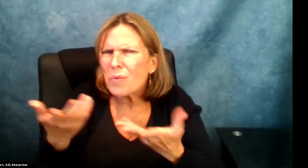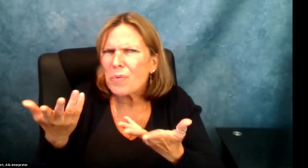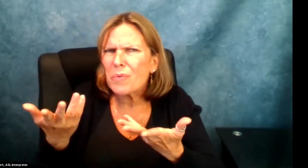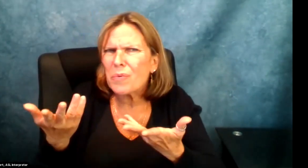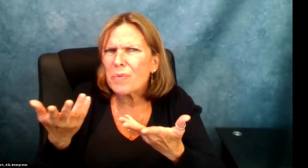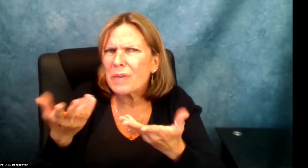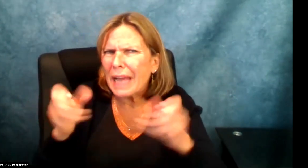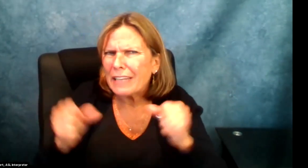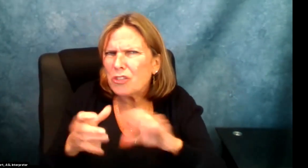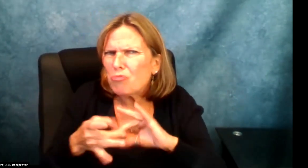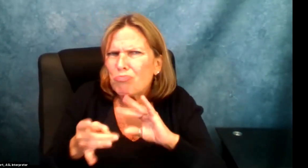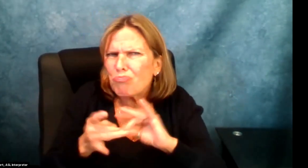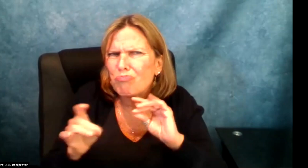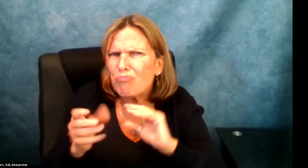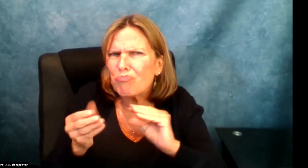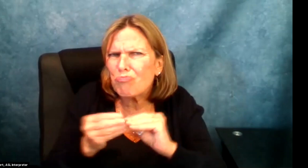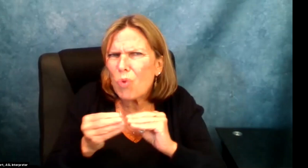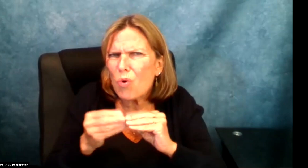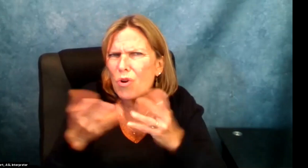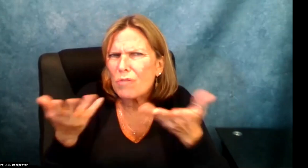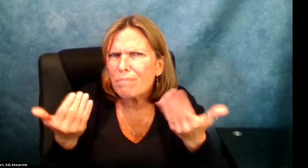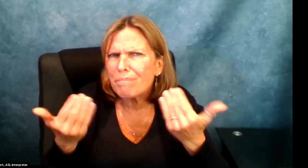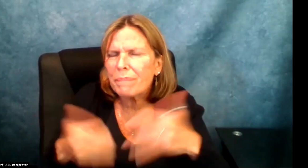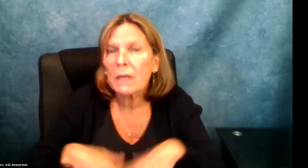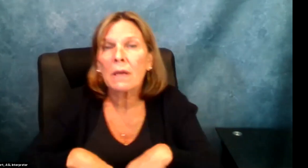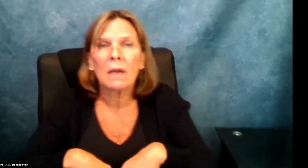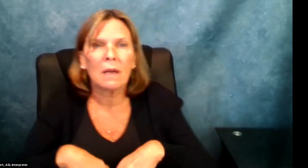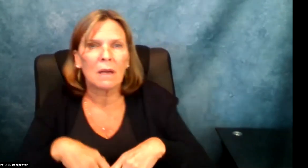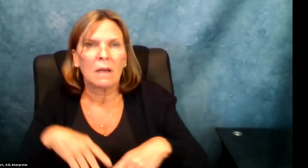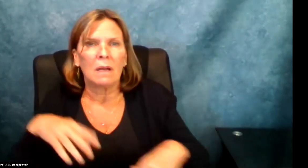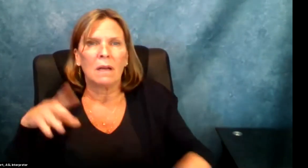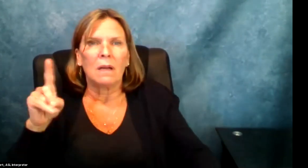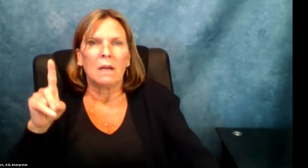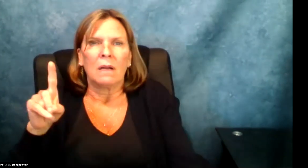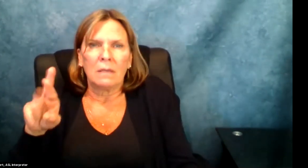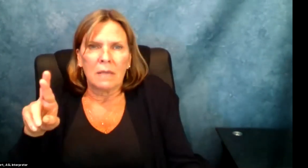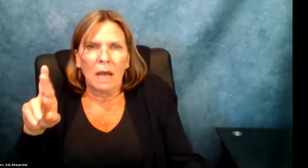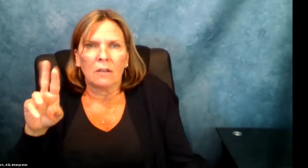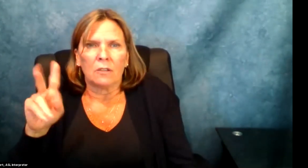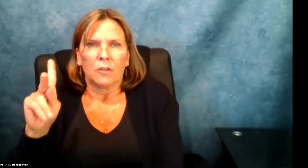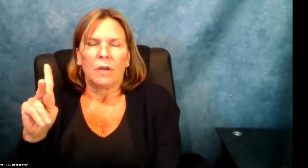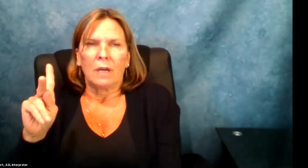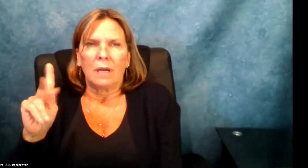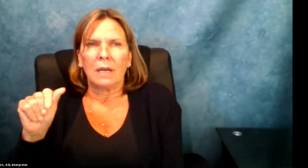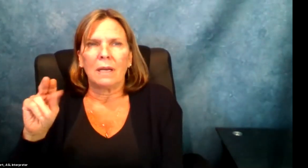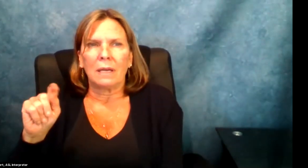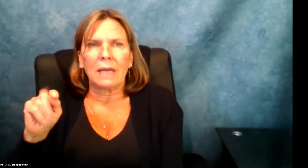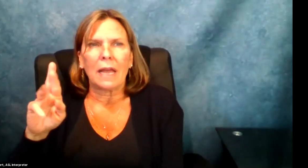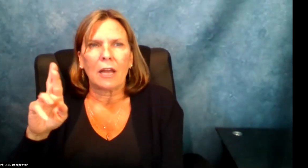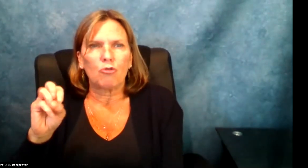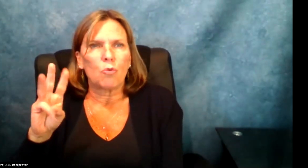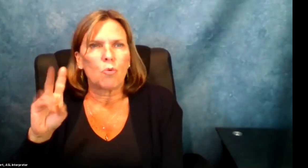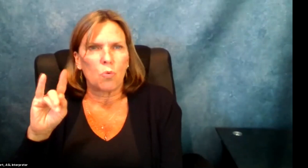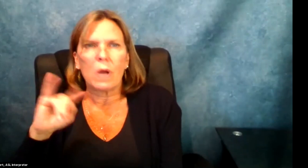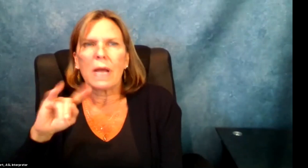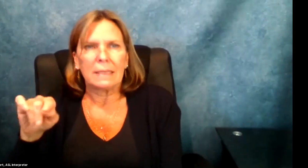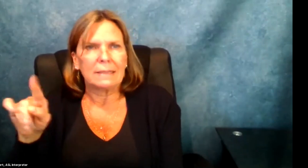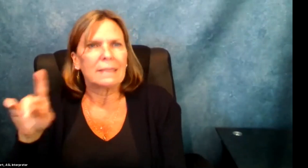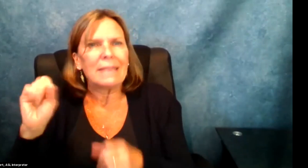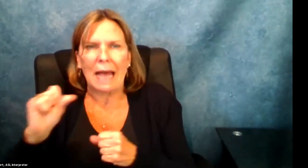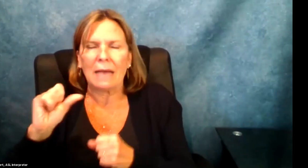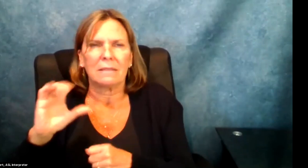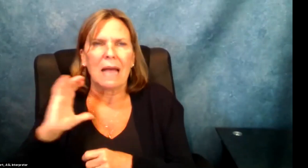Yeah, I mean, this is one that I find that we talk about all the time in the office.